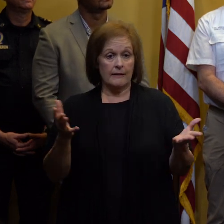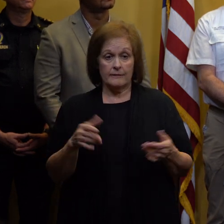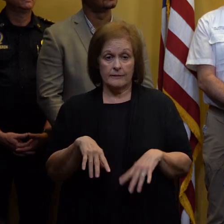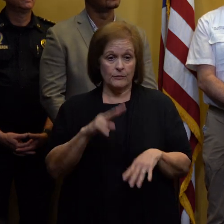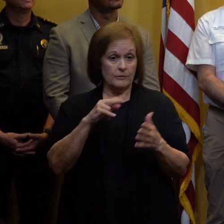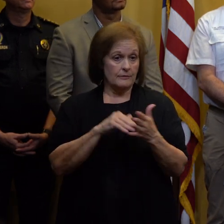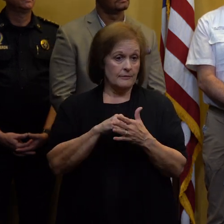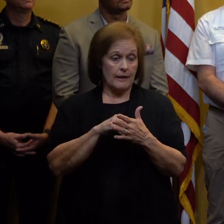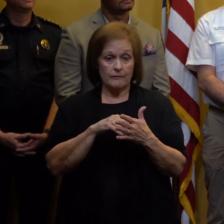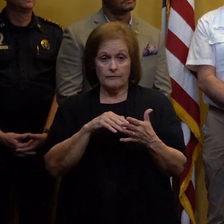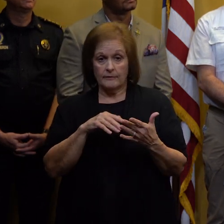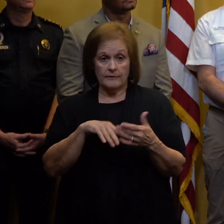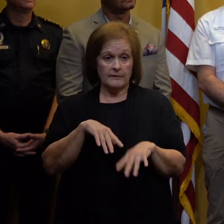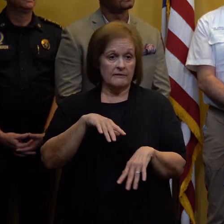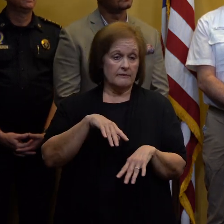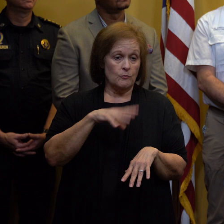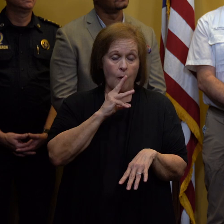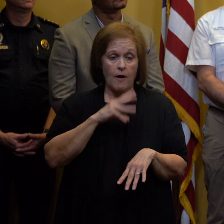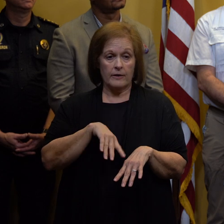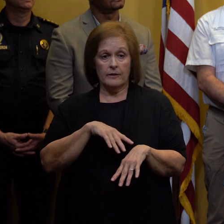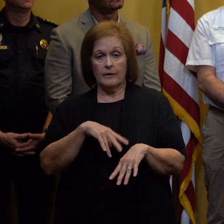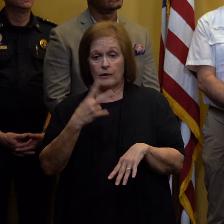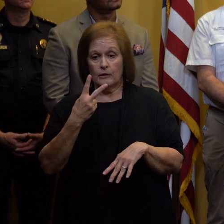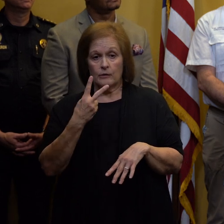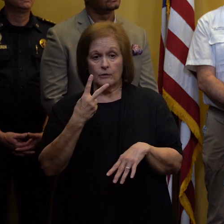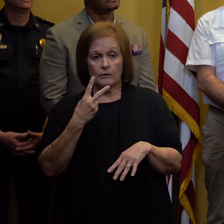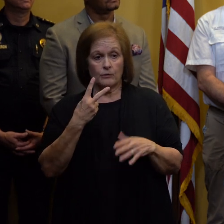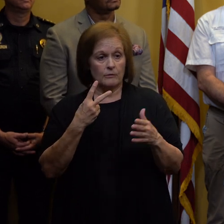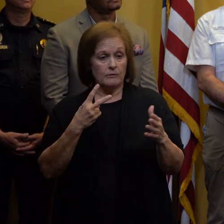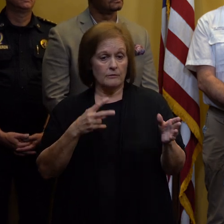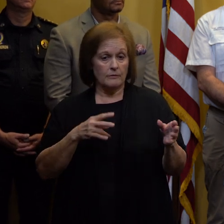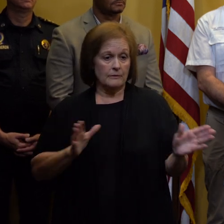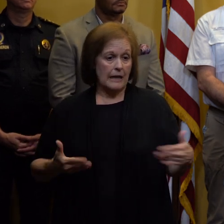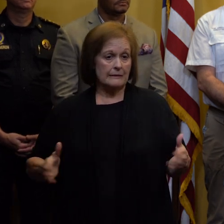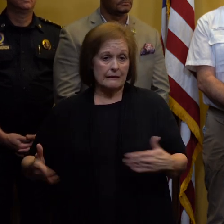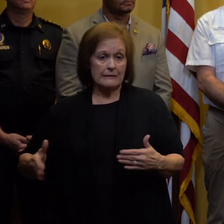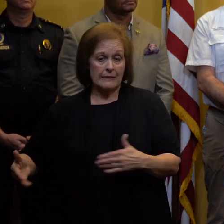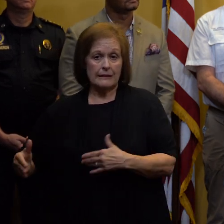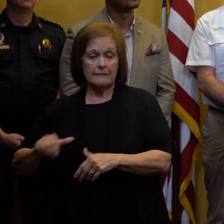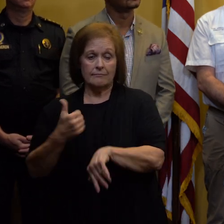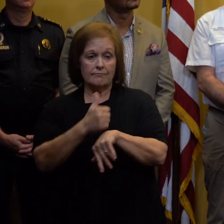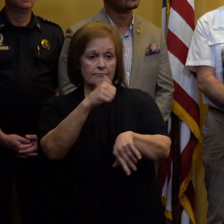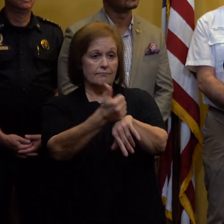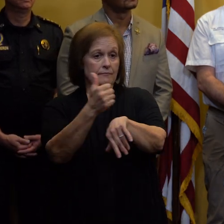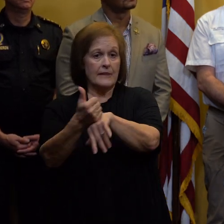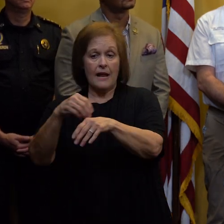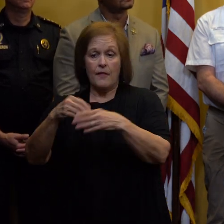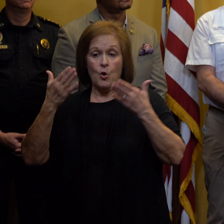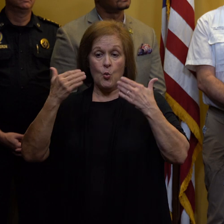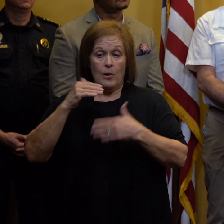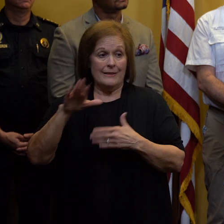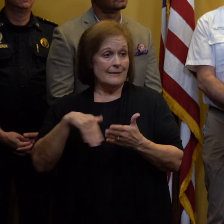2,309 bottles of water, 502 cases to the different shelters and cooling stations. And that's just my